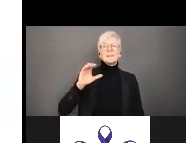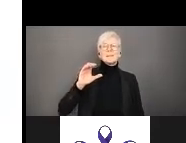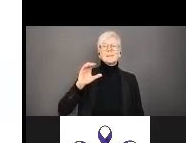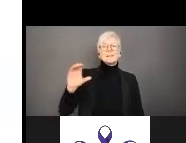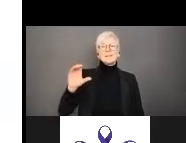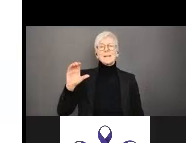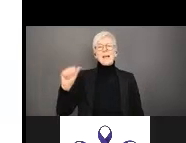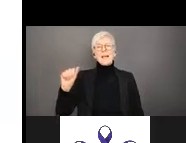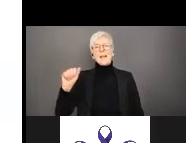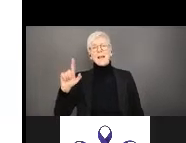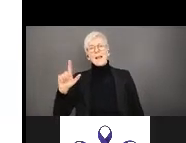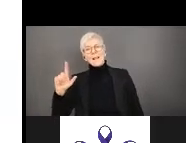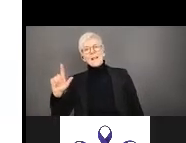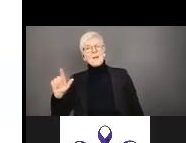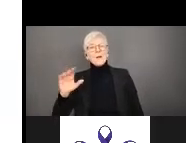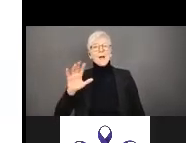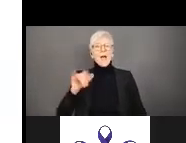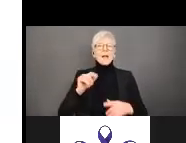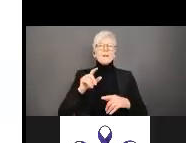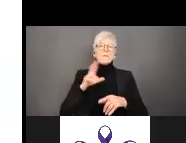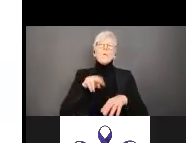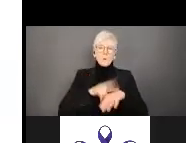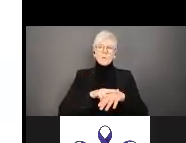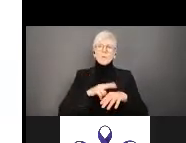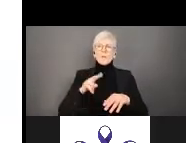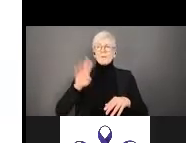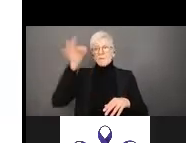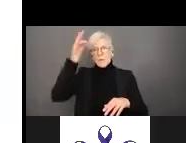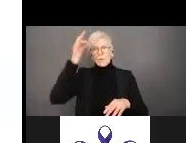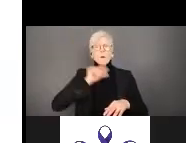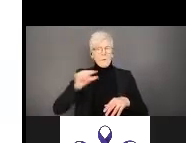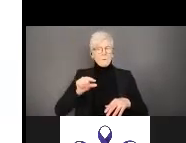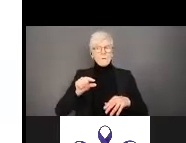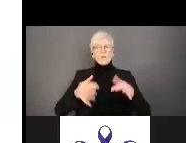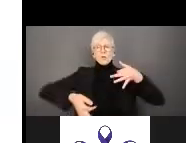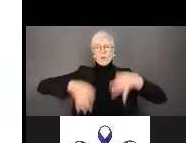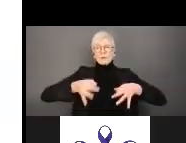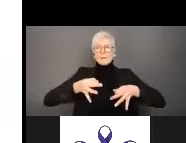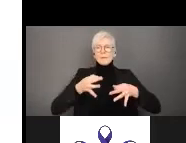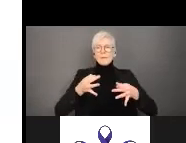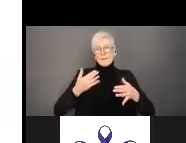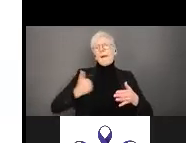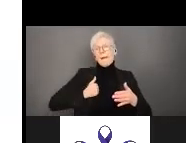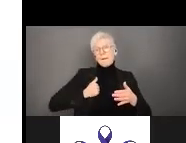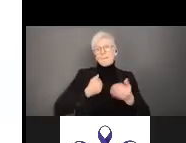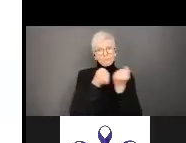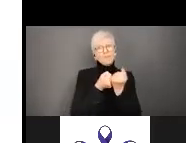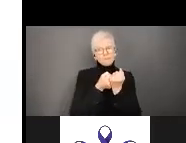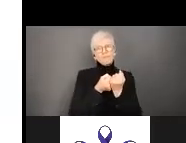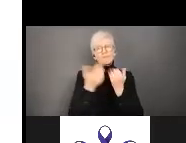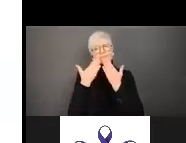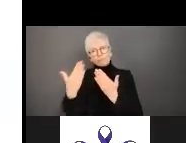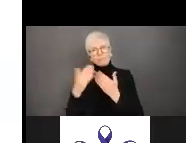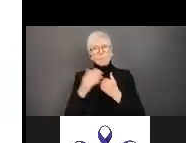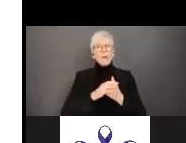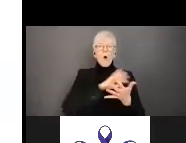of course, many thanks to our funder, Justice Canada, for actually seeing the value in this project. So we are extremely grateful